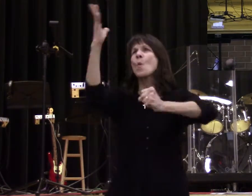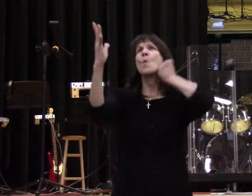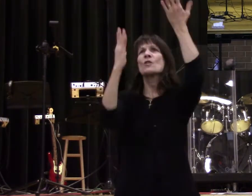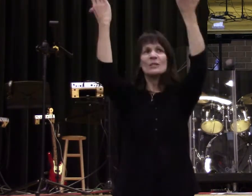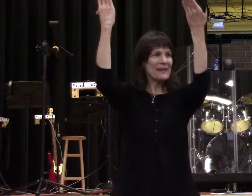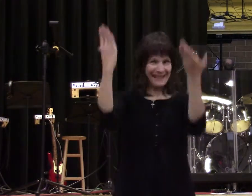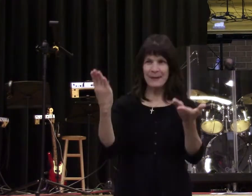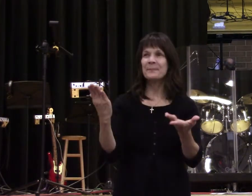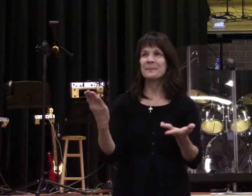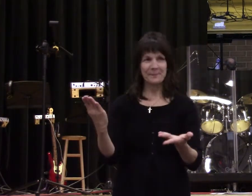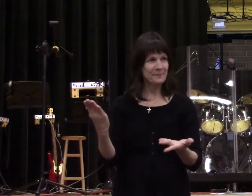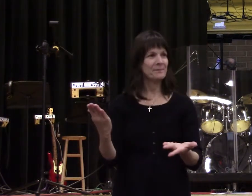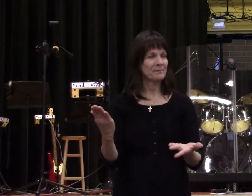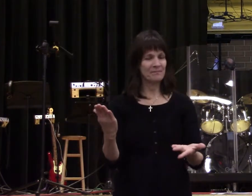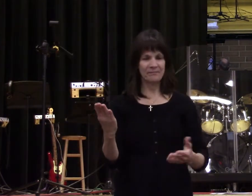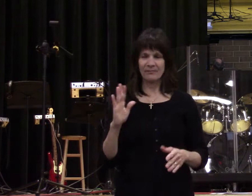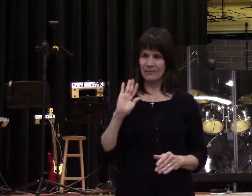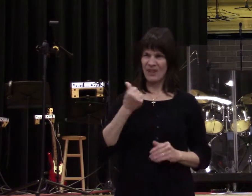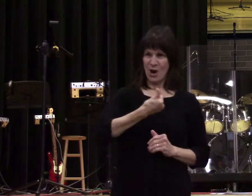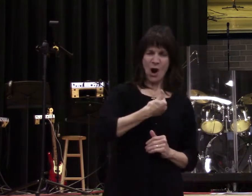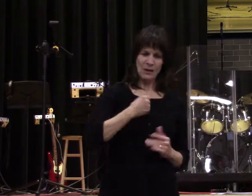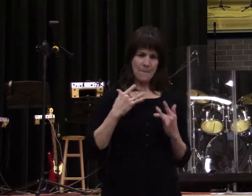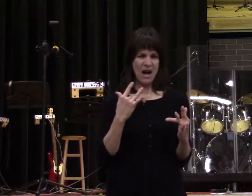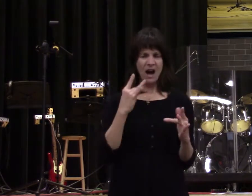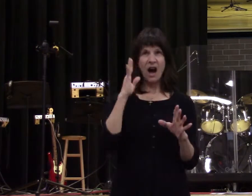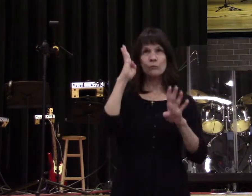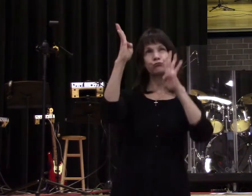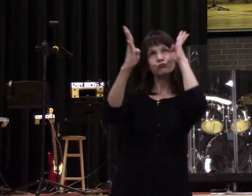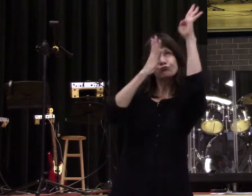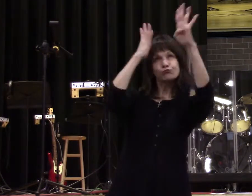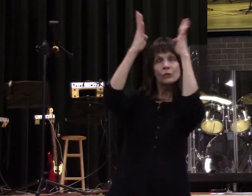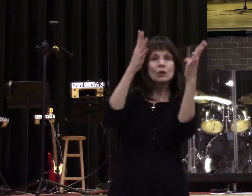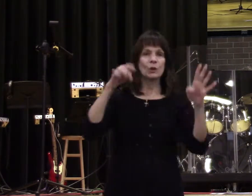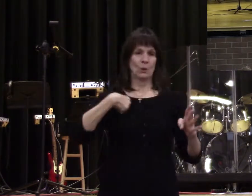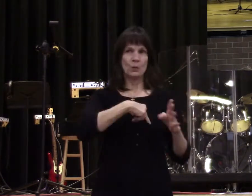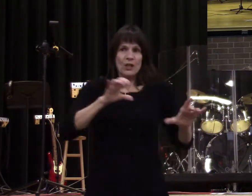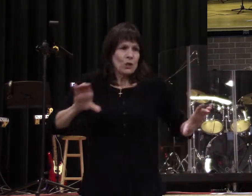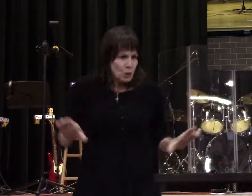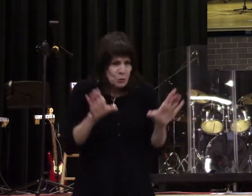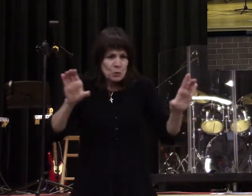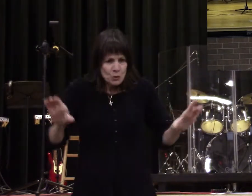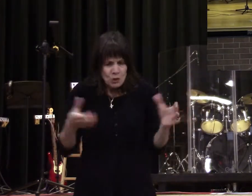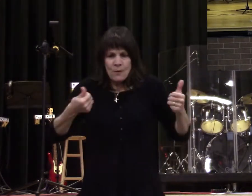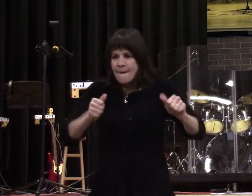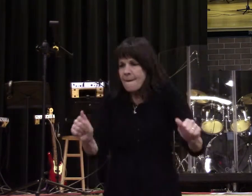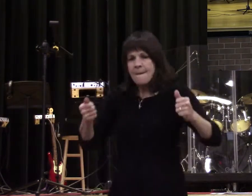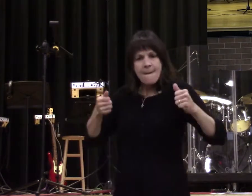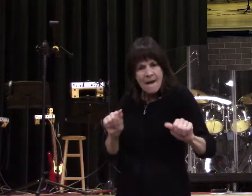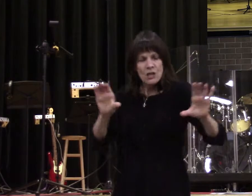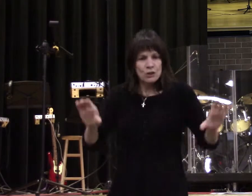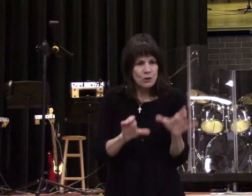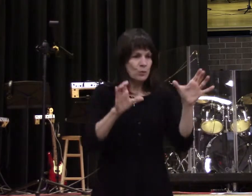put creativity in so many things. We put energy into so many things. The three wise men put energy